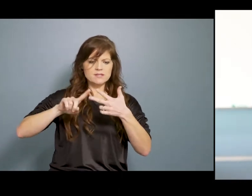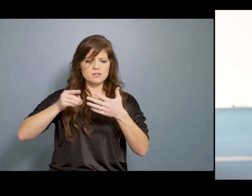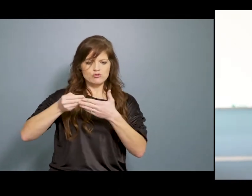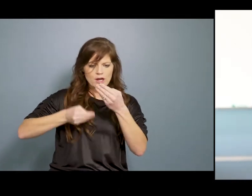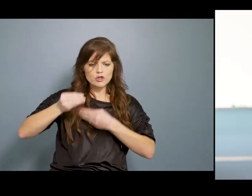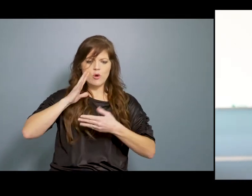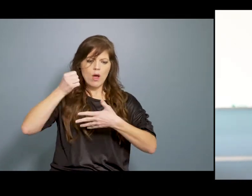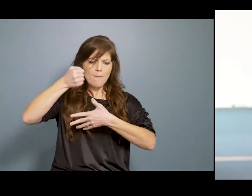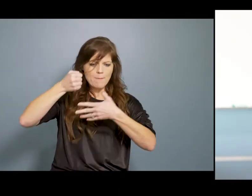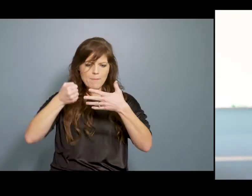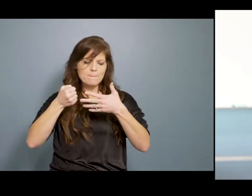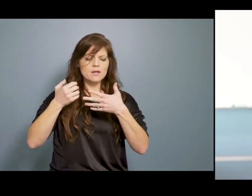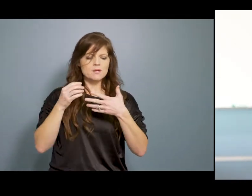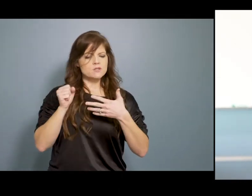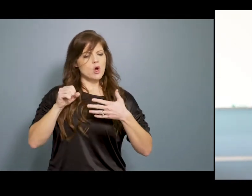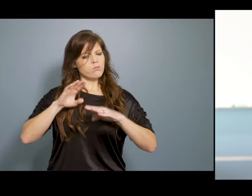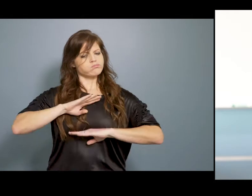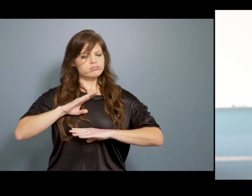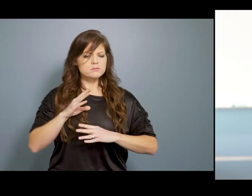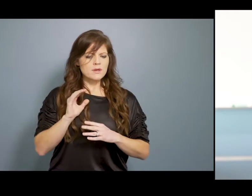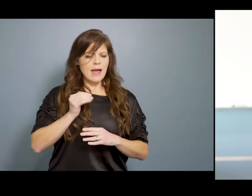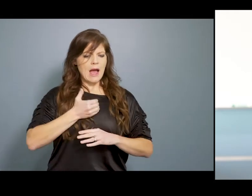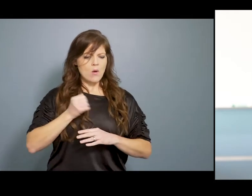hold of us? Well, you can simply email us at